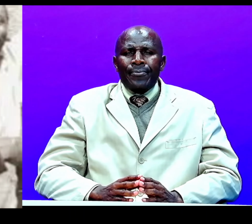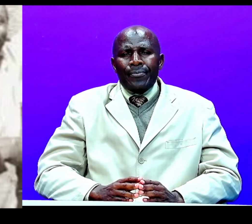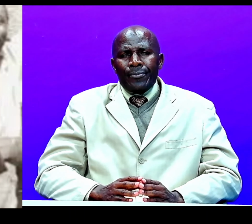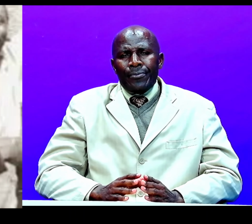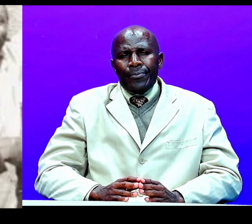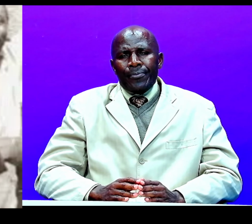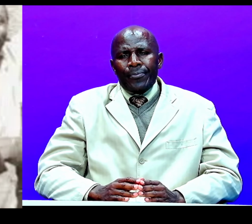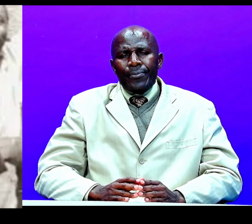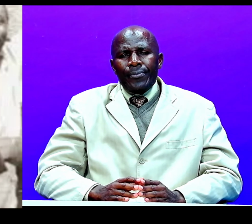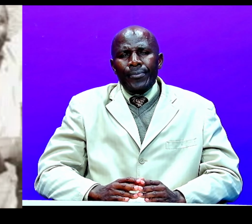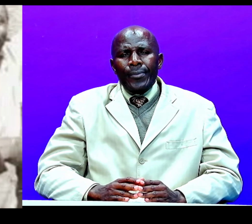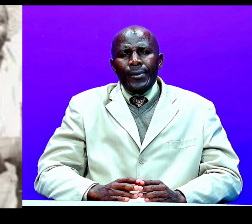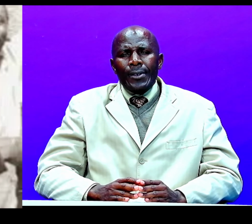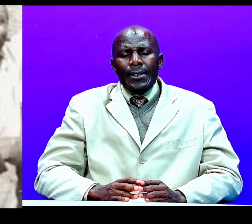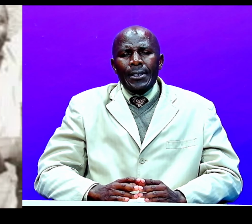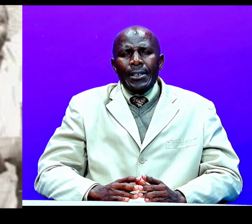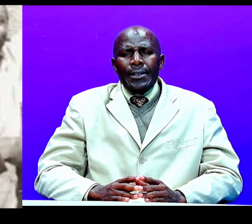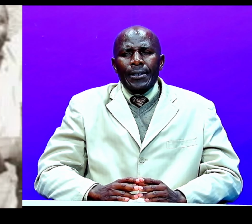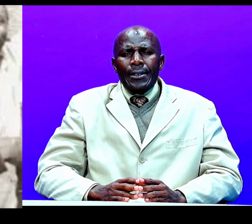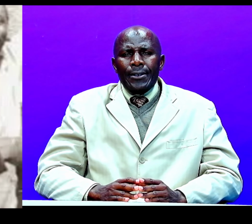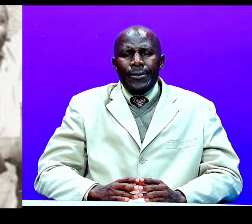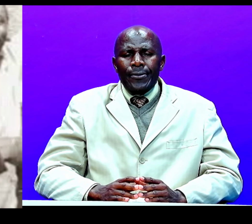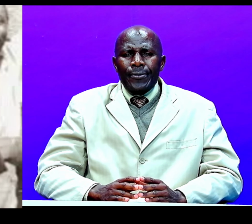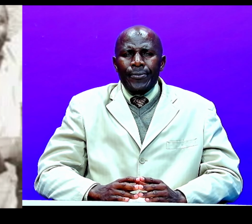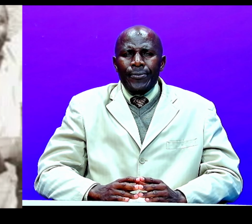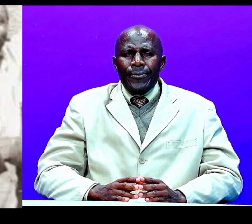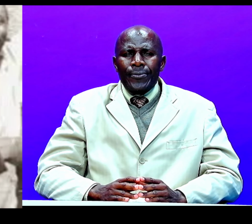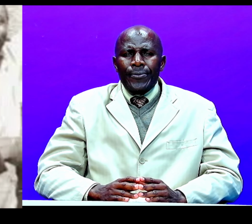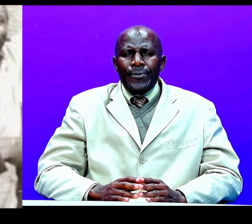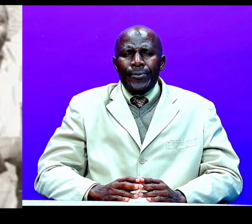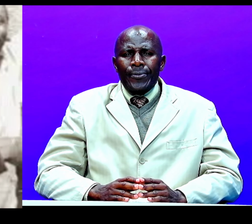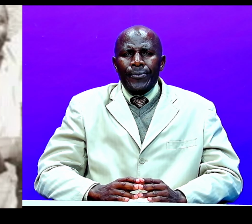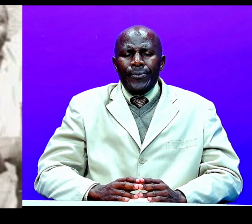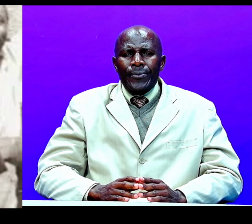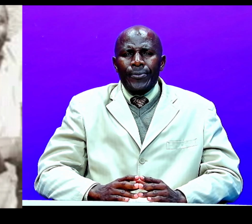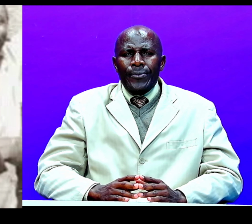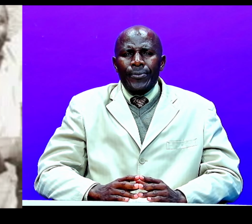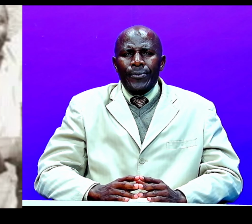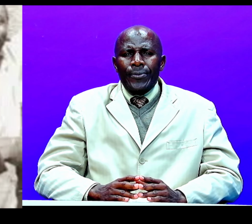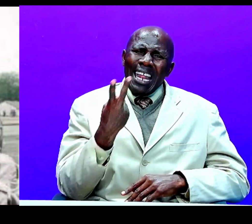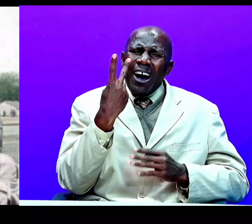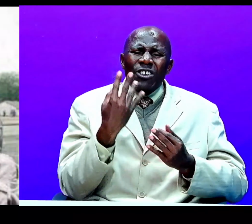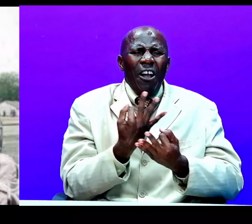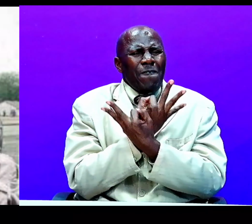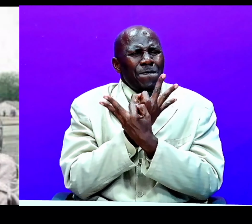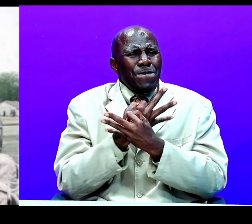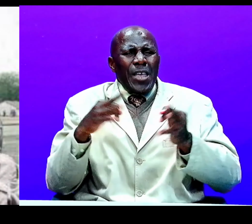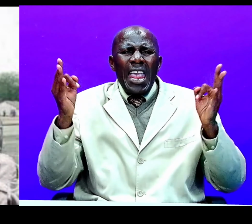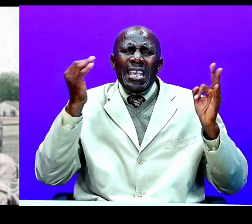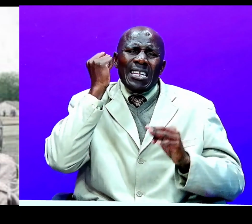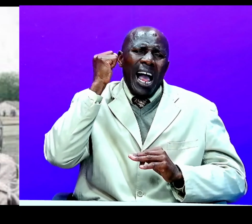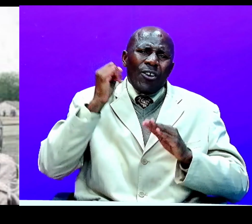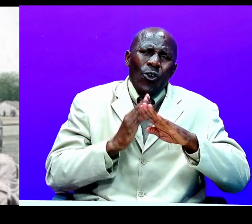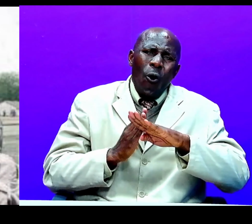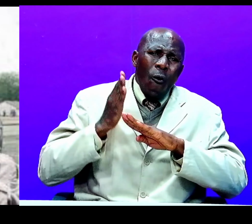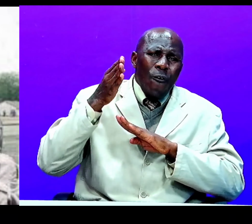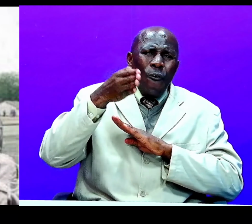The call for a second liberation echoed across the nation. On November